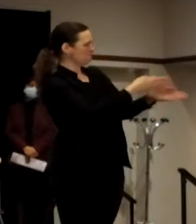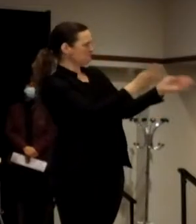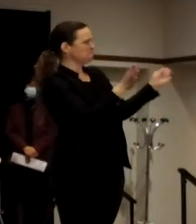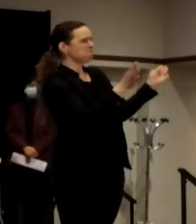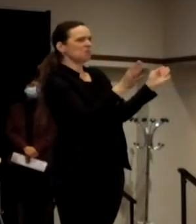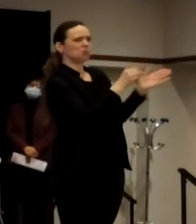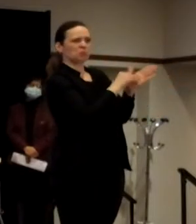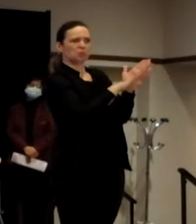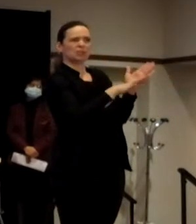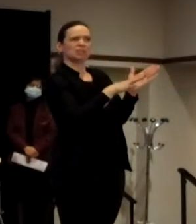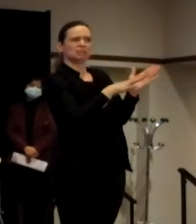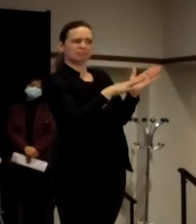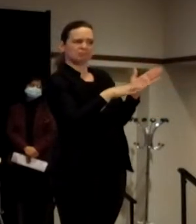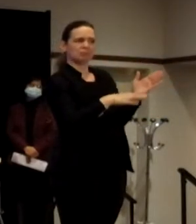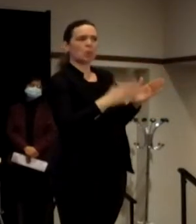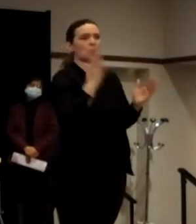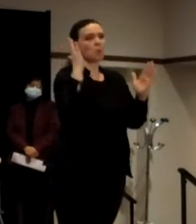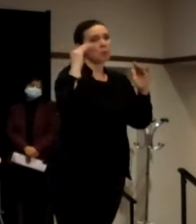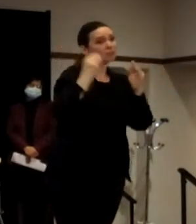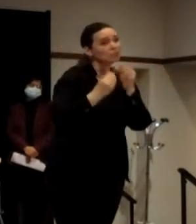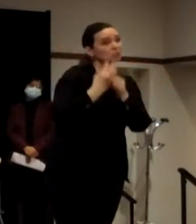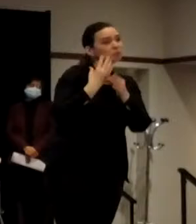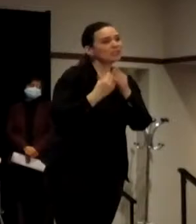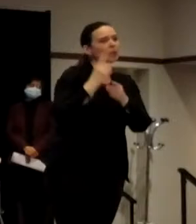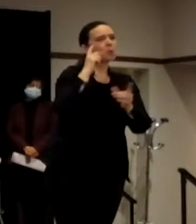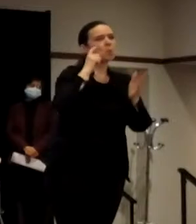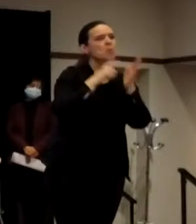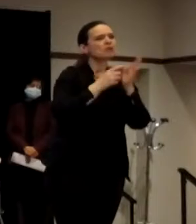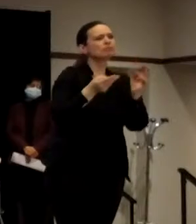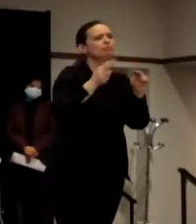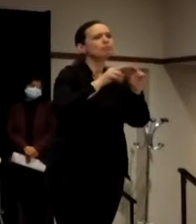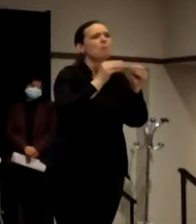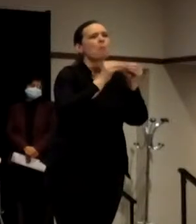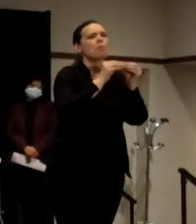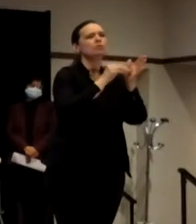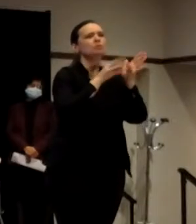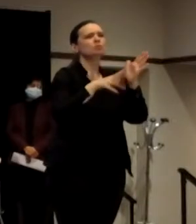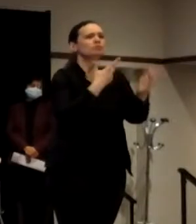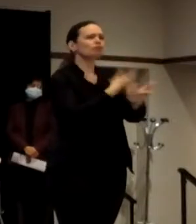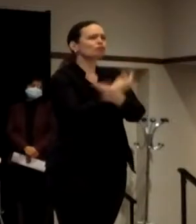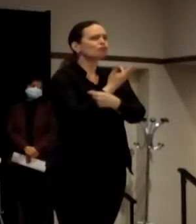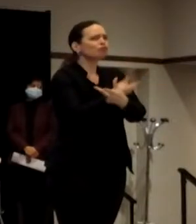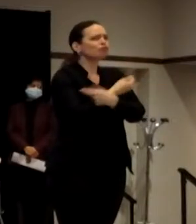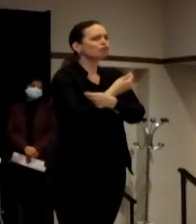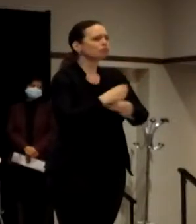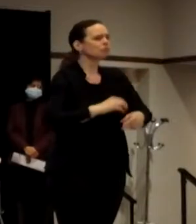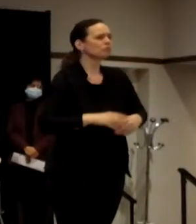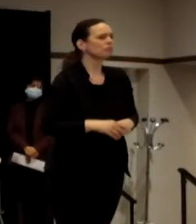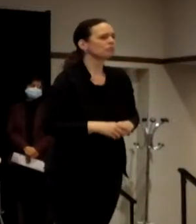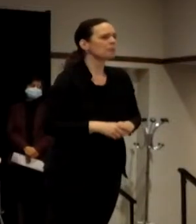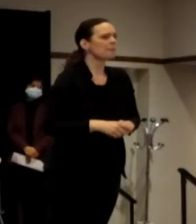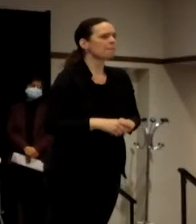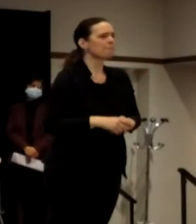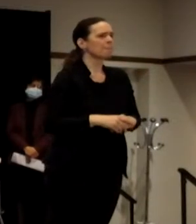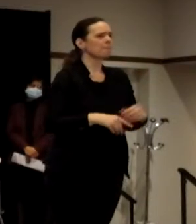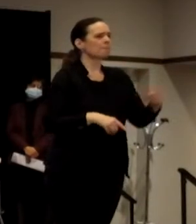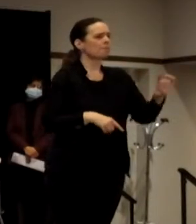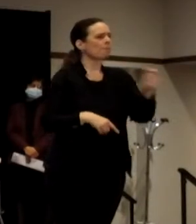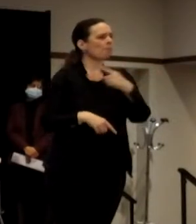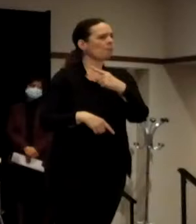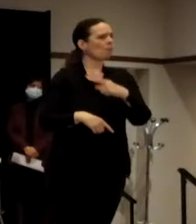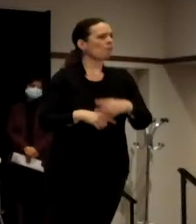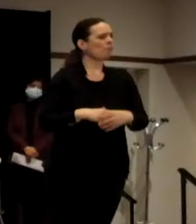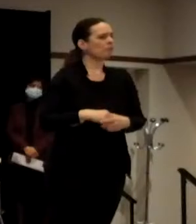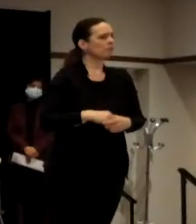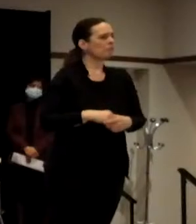get the students in the spring. When can we expect to see a formal document with the lessening of the 6 feet? And ideally, I know it takes a